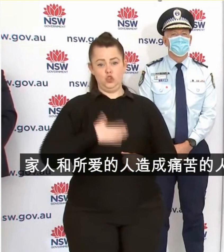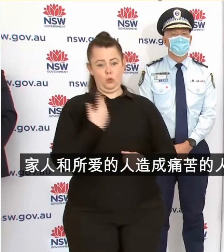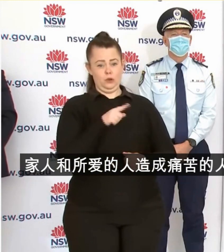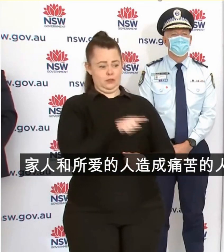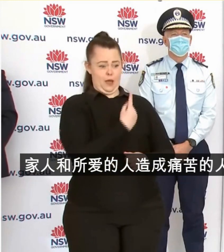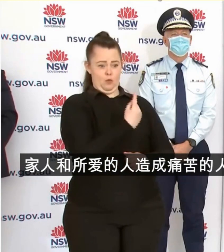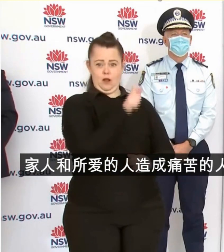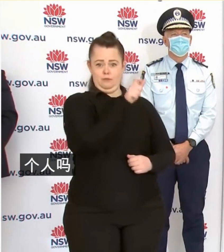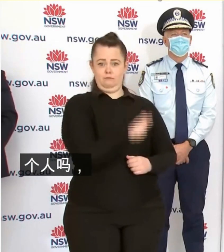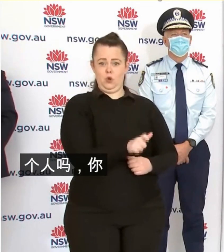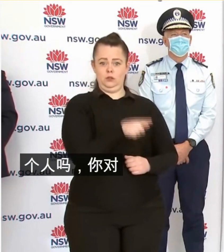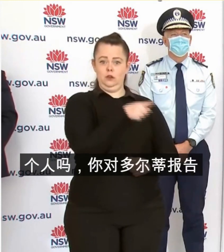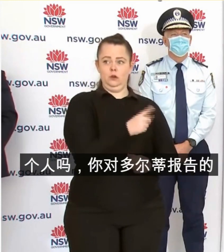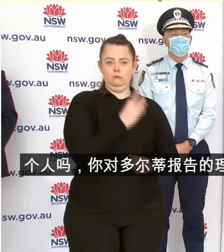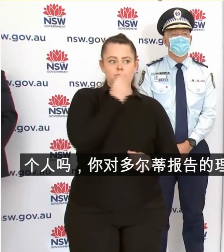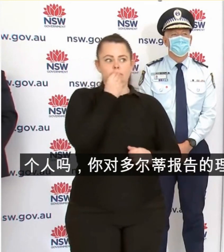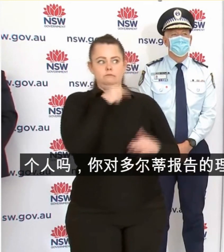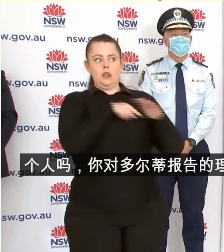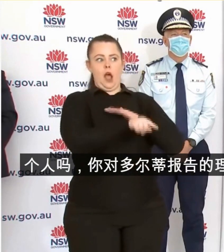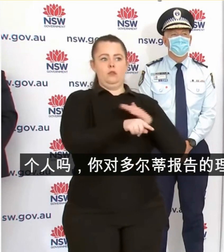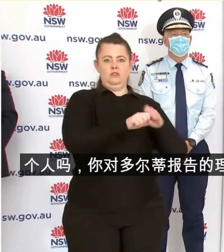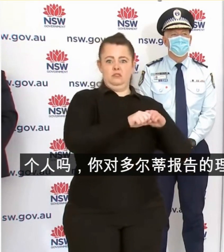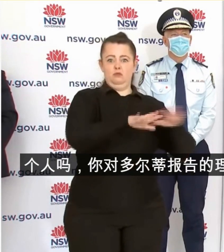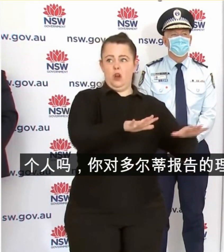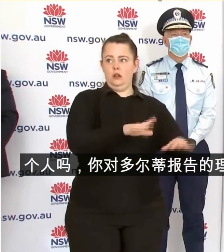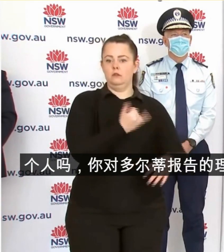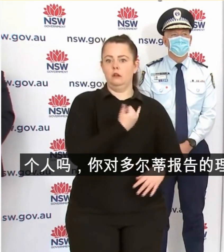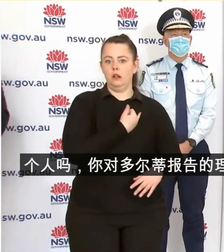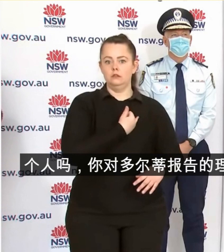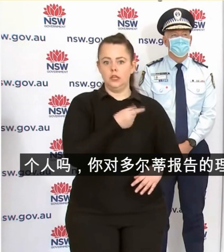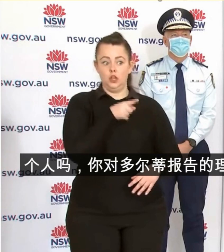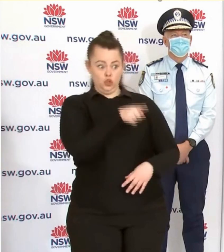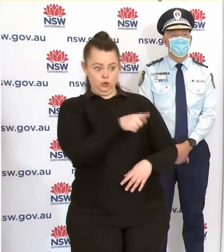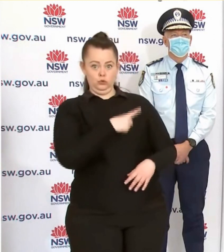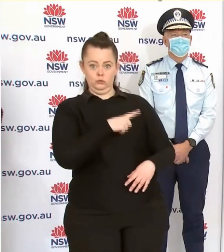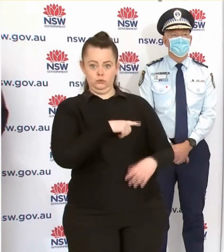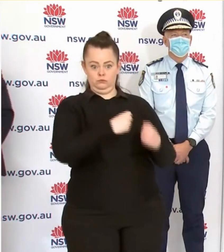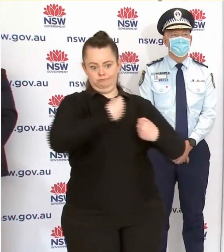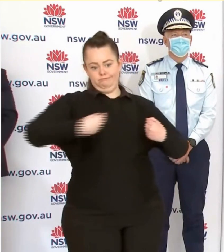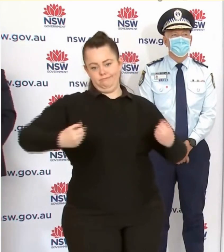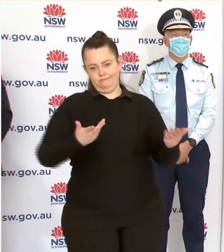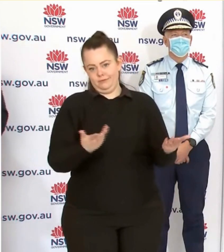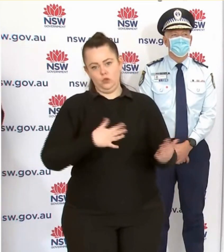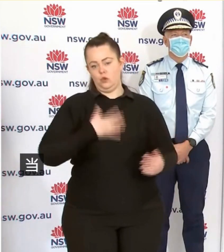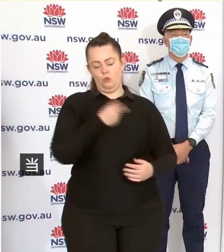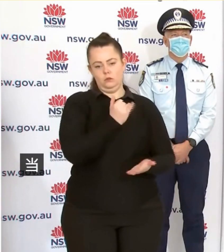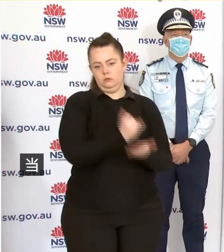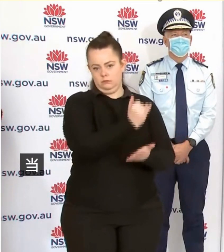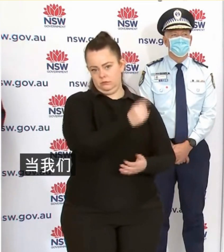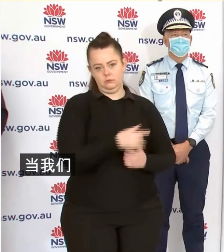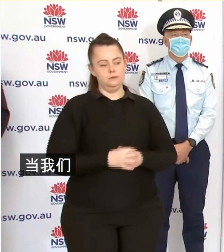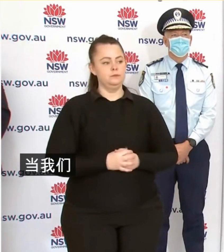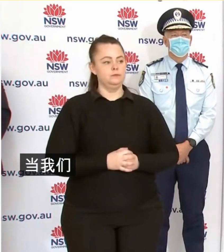loved ones. Don't be that person. Premier, is it your understanding of the Doherty report that where we are now, we can still live